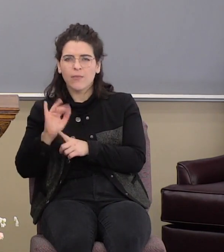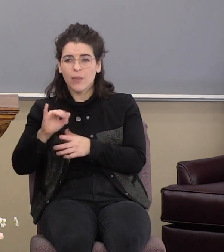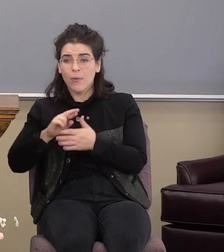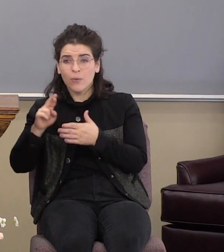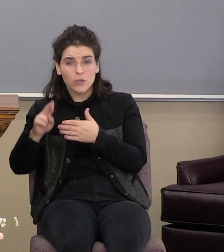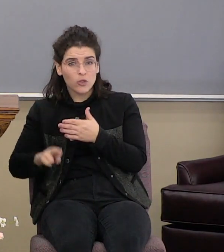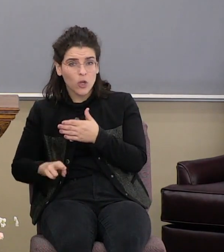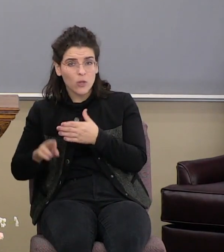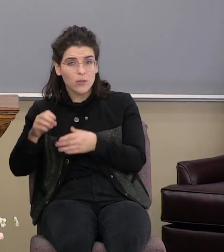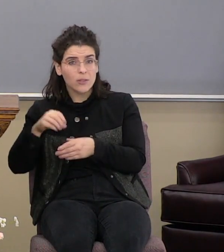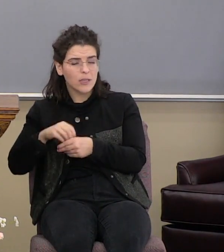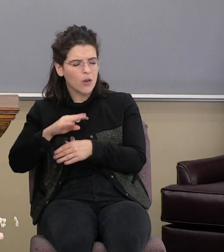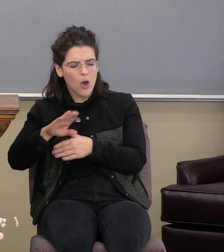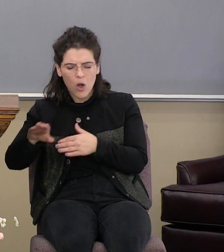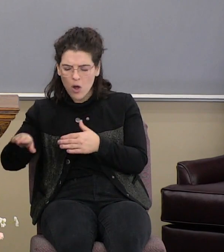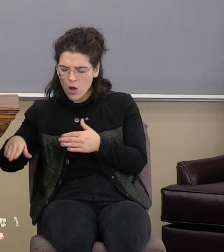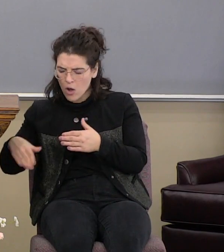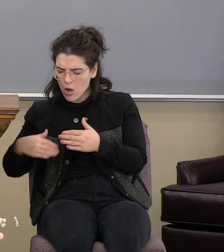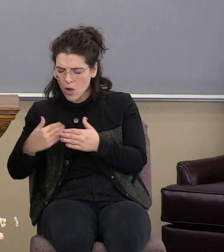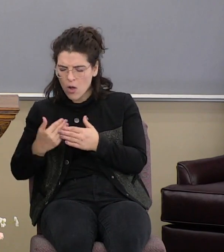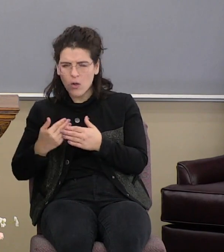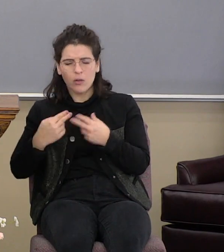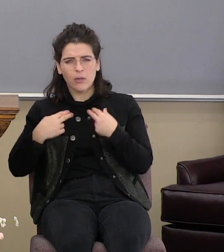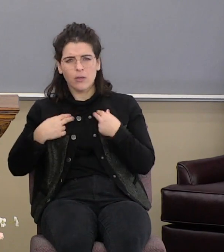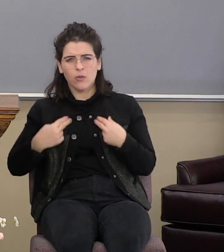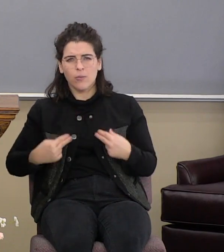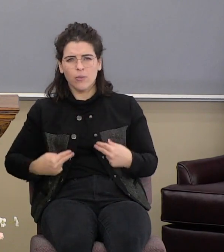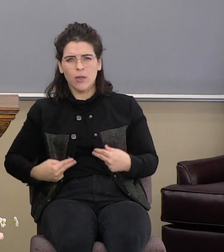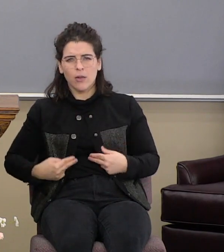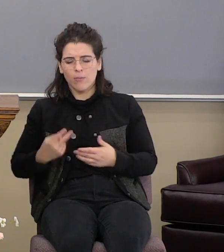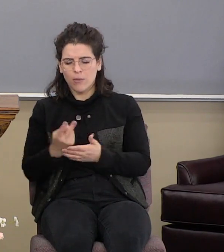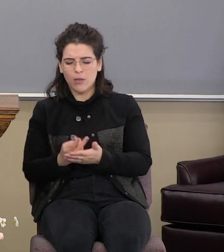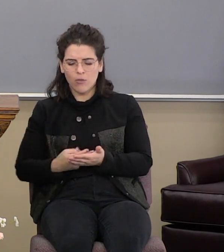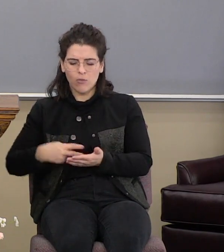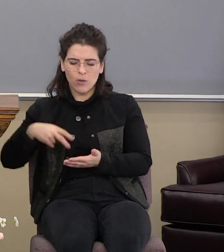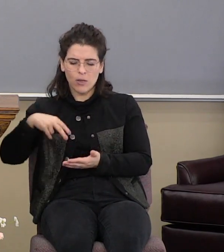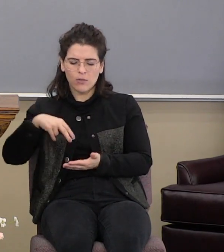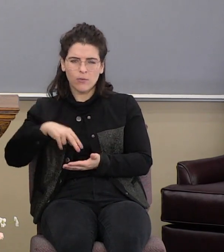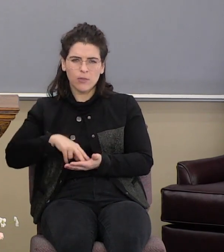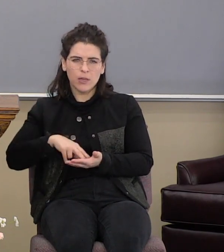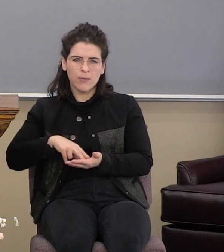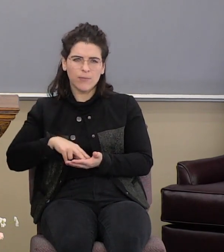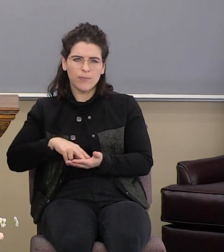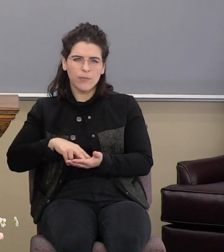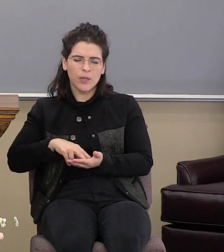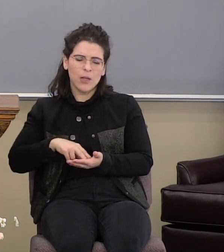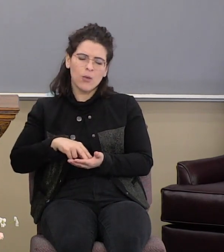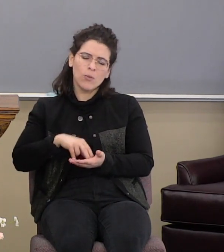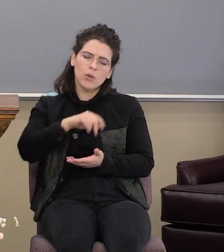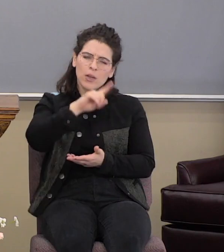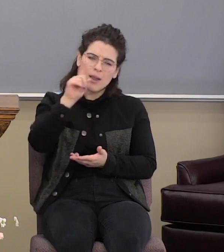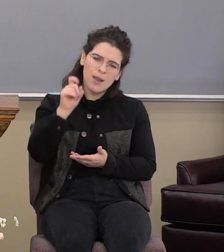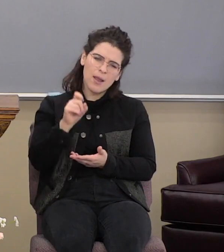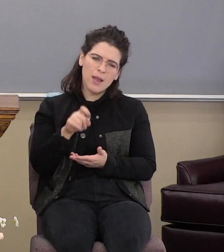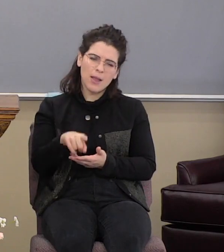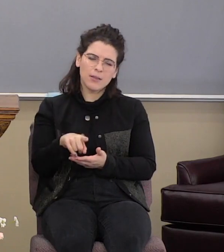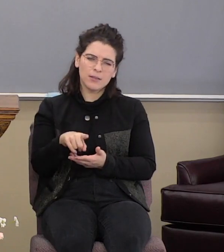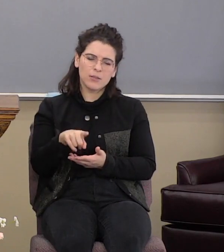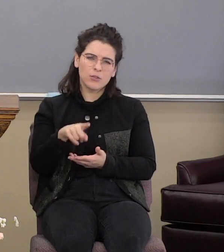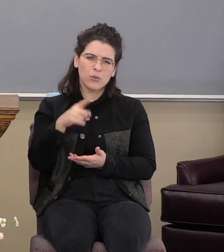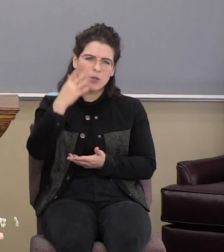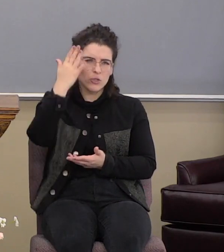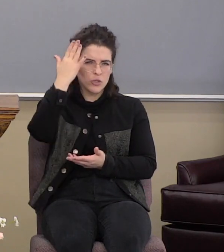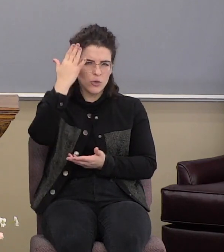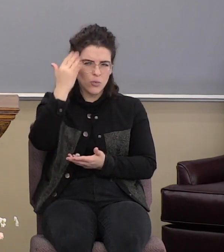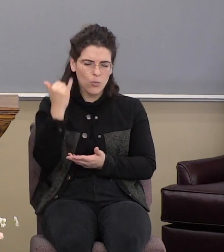results in all humanity being raised from the dead. Now, we're going to ask the question, why? And we'll answer. I